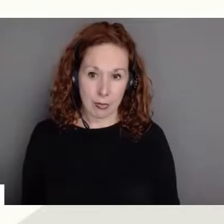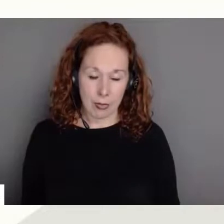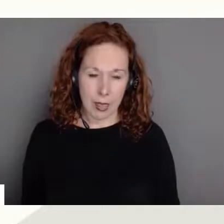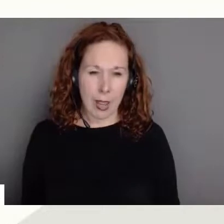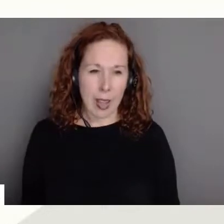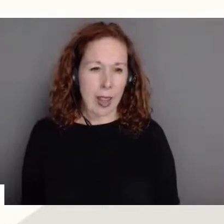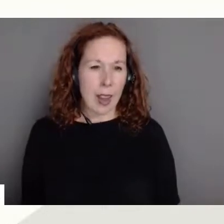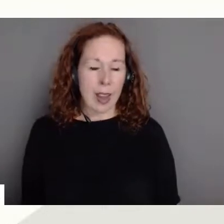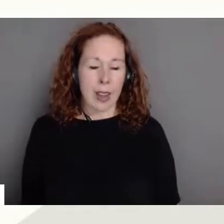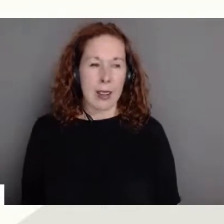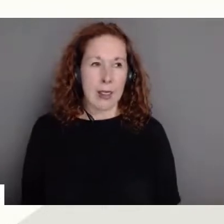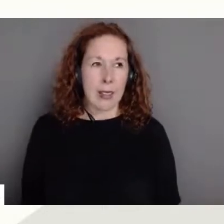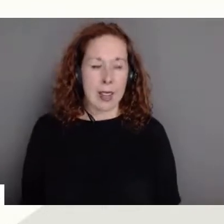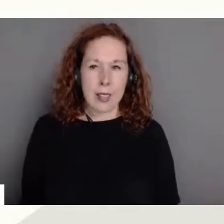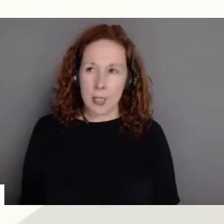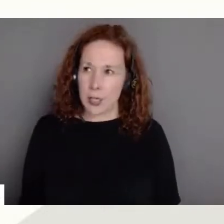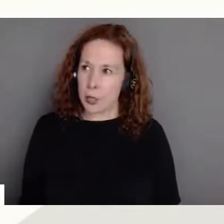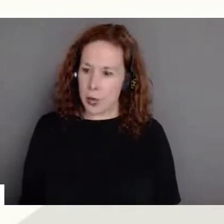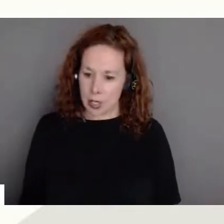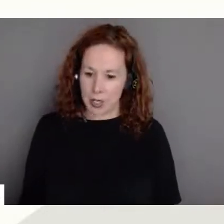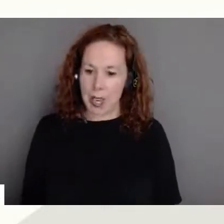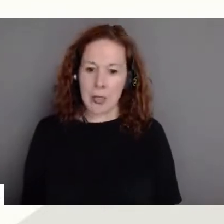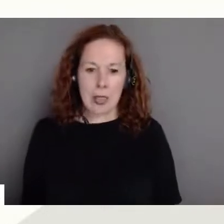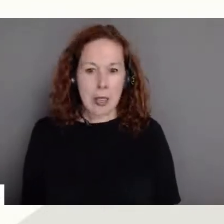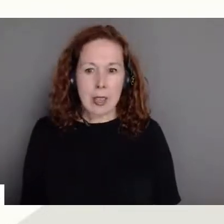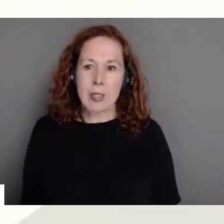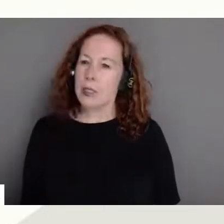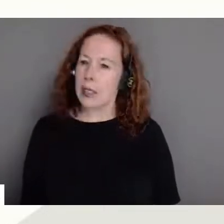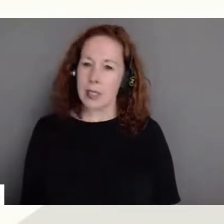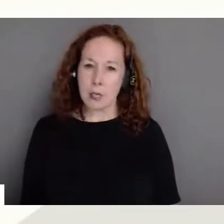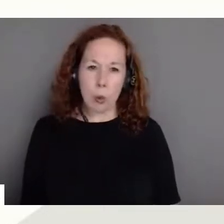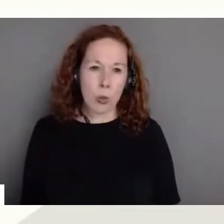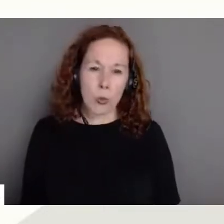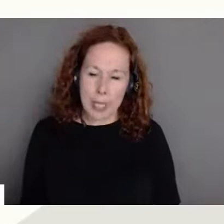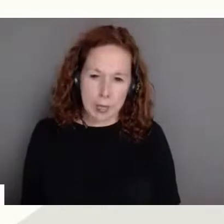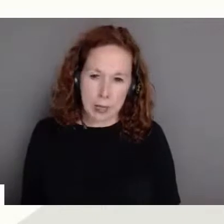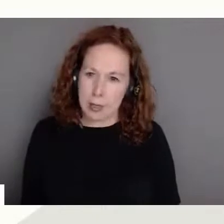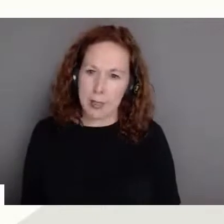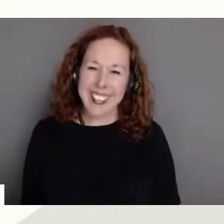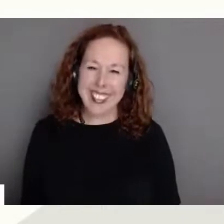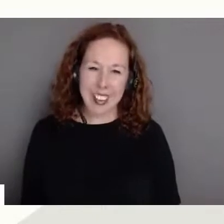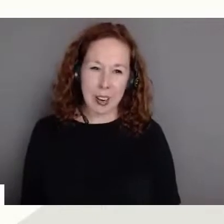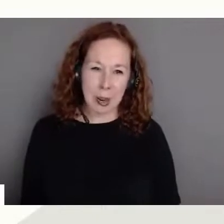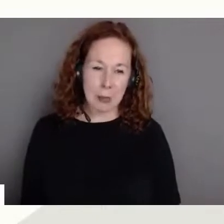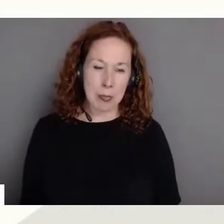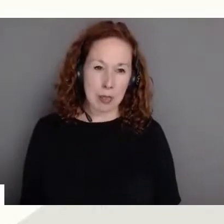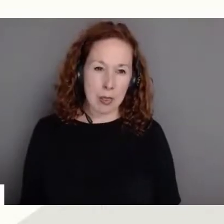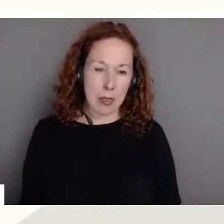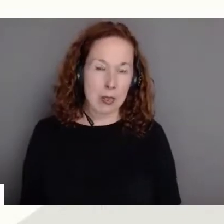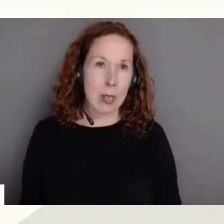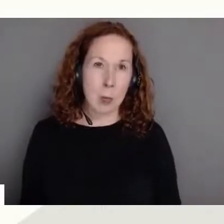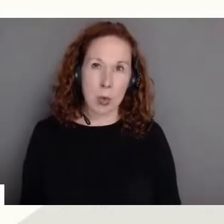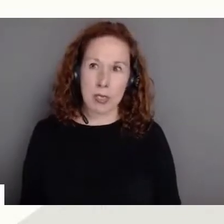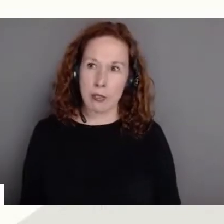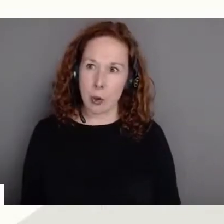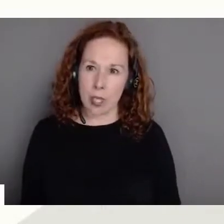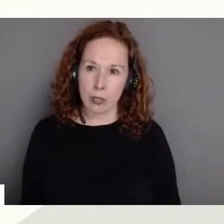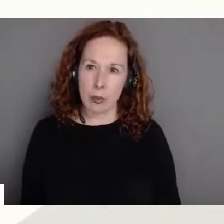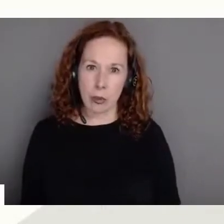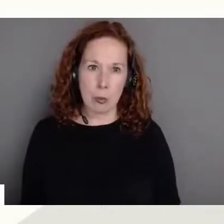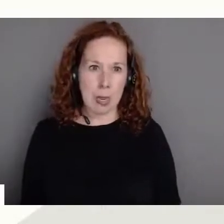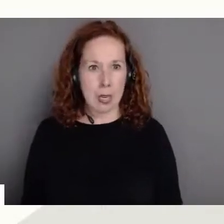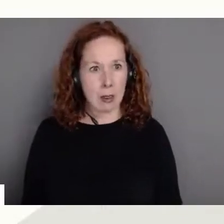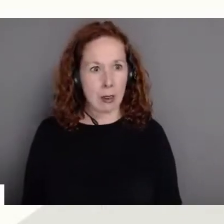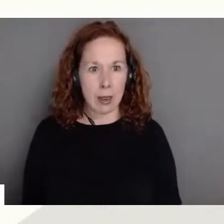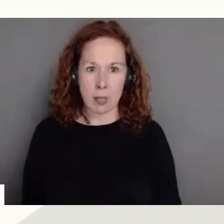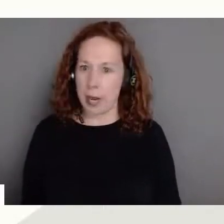do? That's a good question. I think Mm, it's more recent, um, yeah. the importance of voice